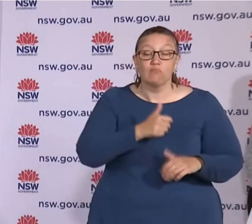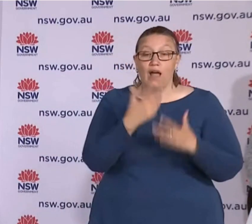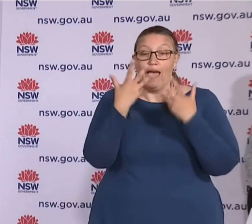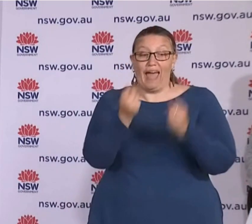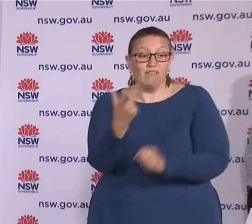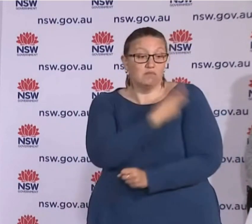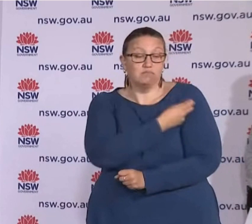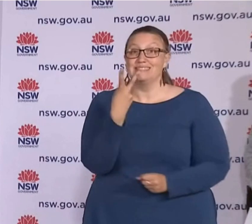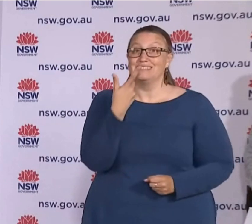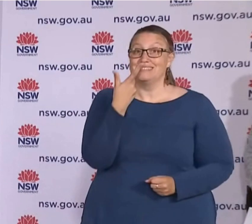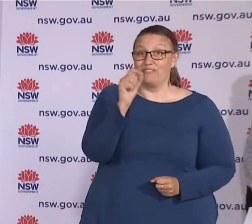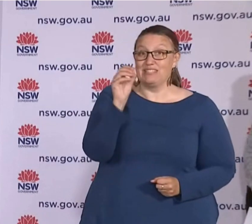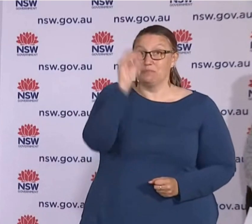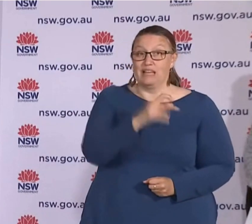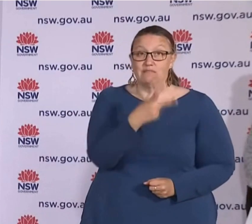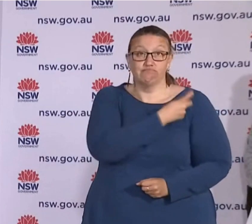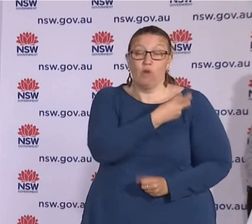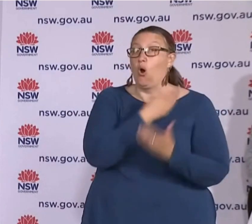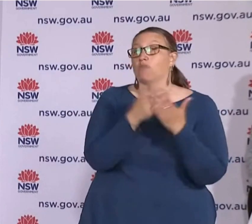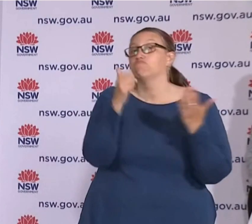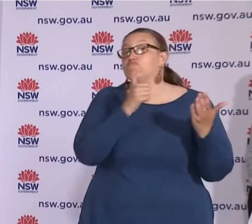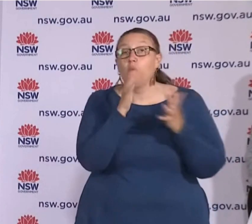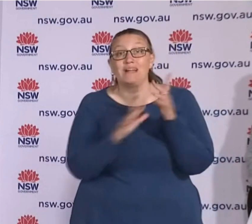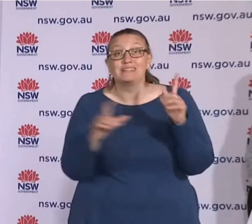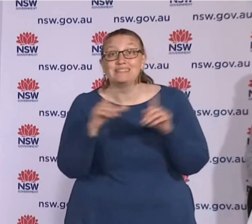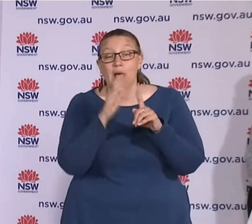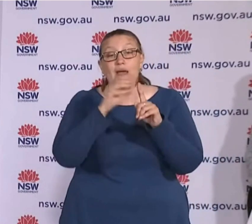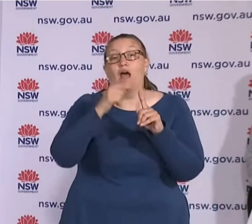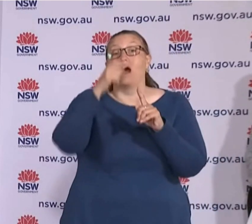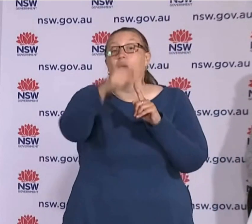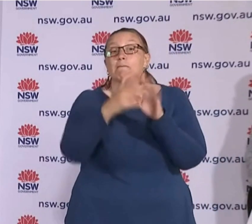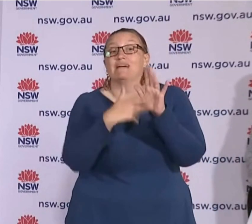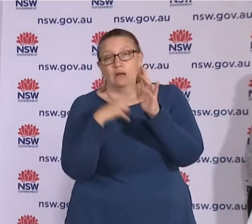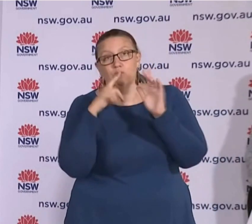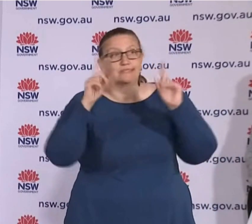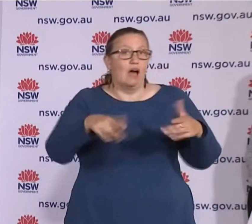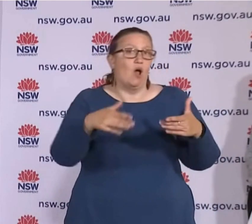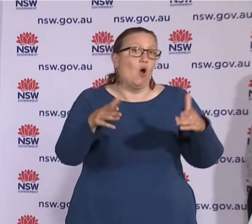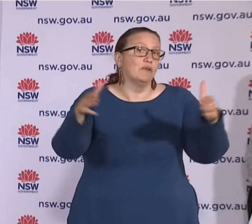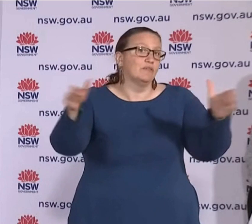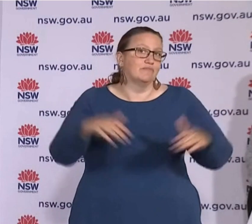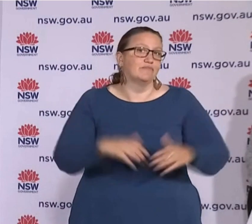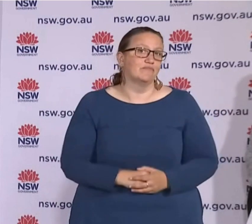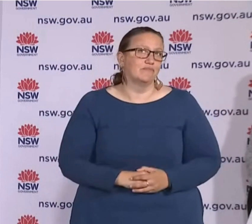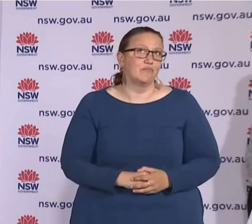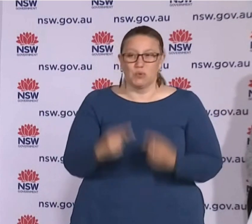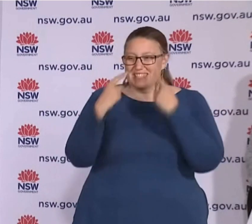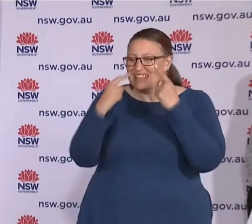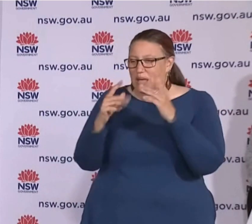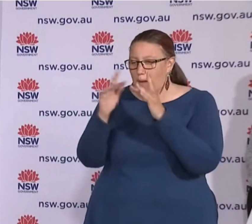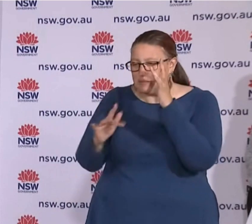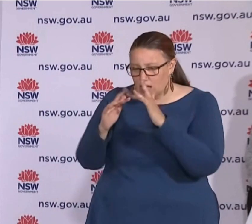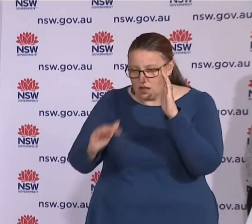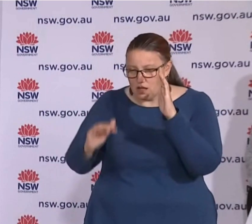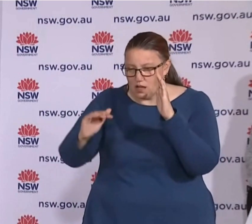days' notice. Obviously, our real-time information every day lets everybody focus on what exact percentage we're up to, and you can actually work out